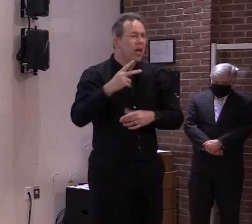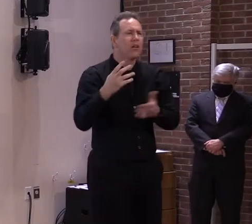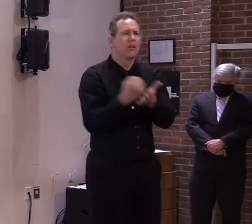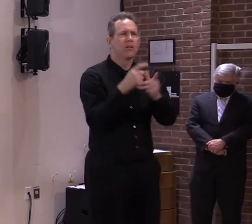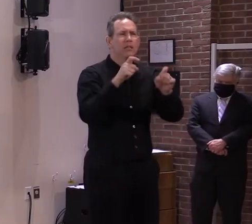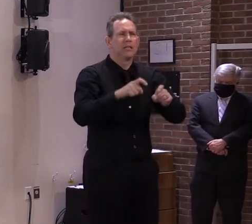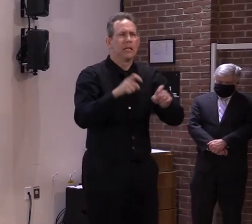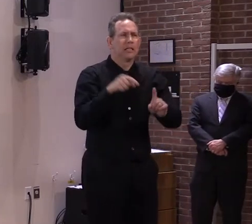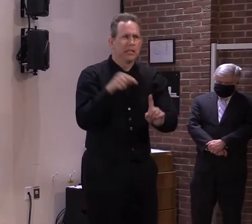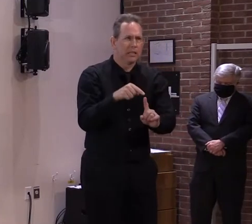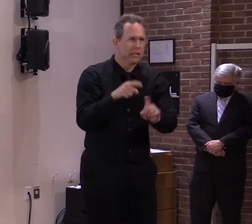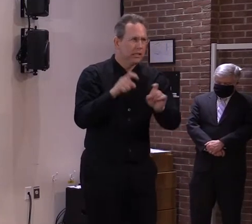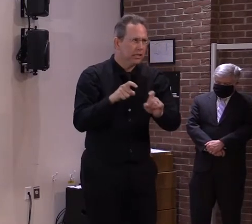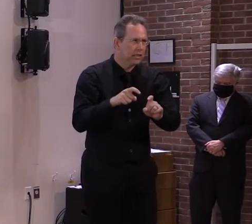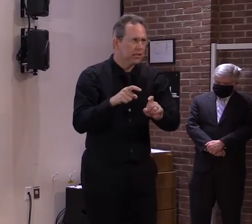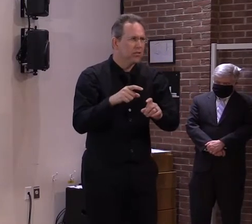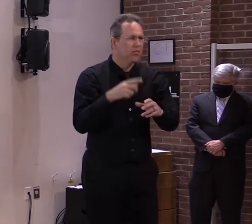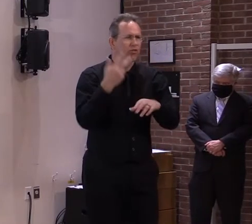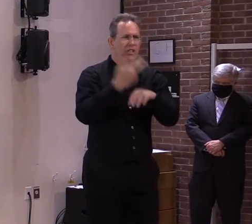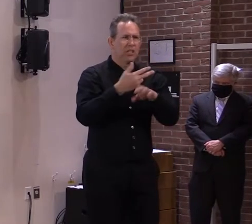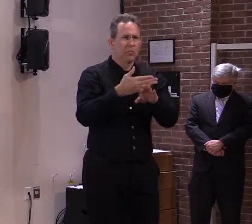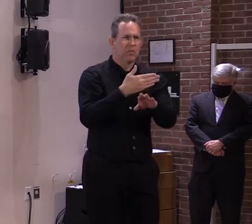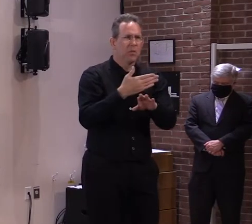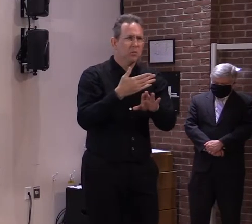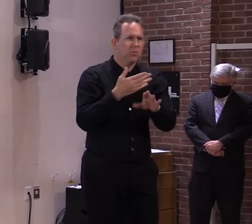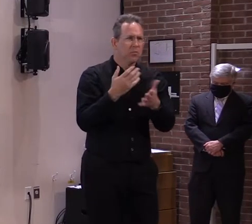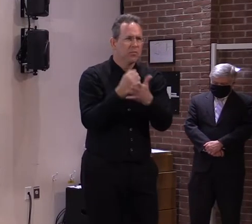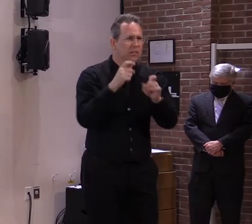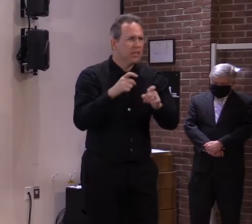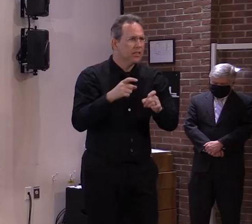Okay, thank you very much. That's it for me. Tim, from Vermont Business